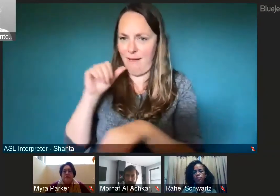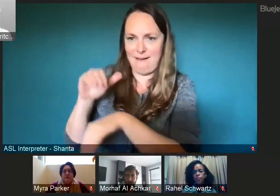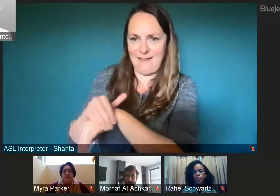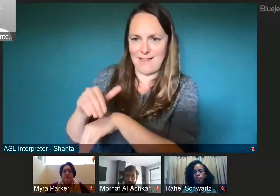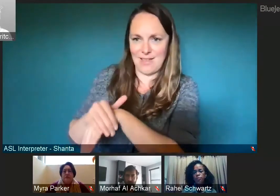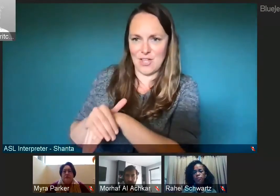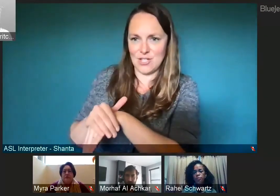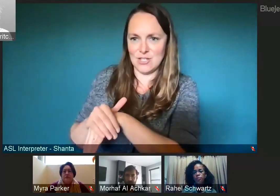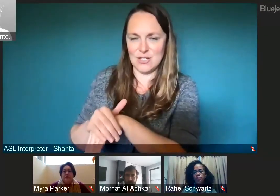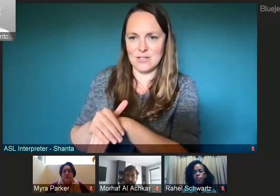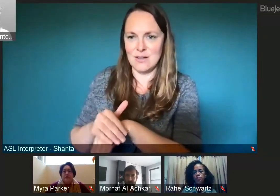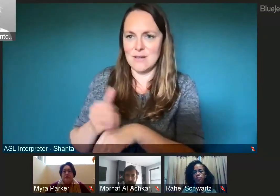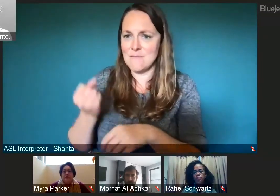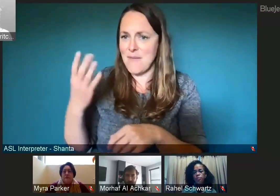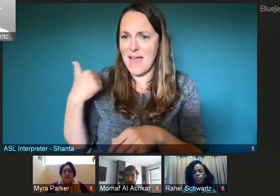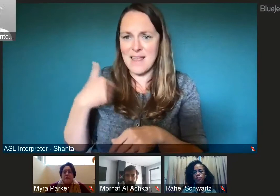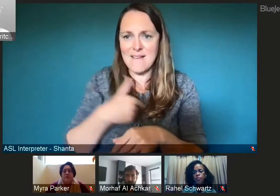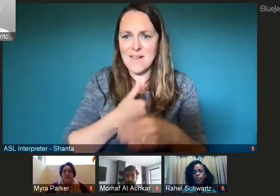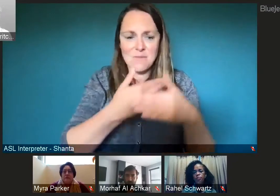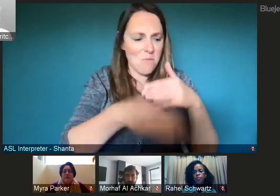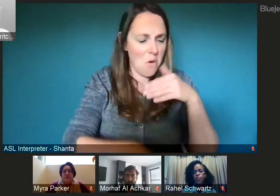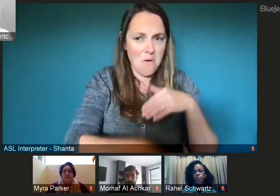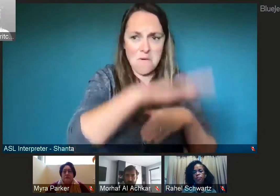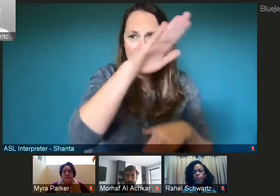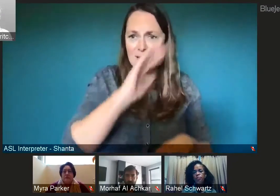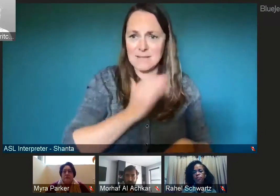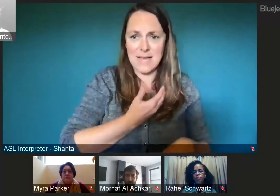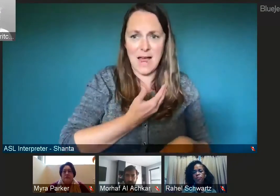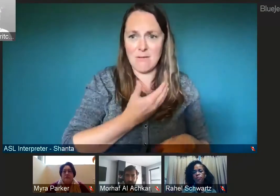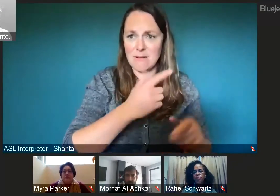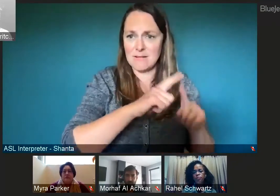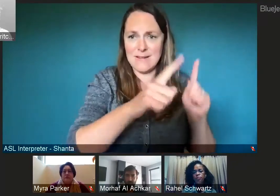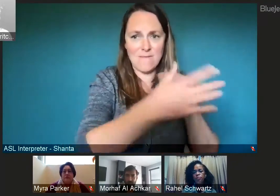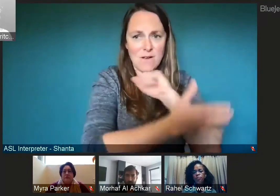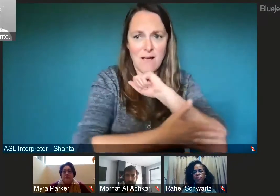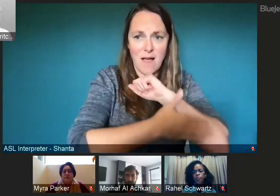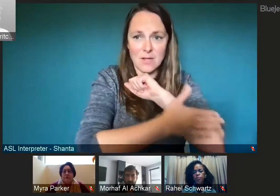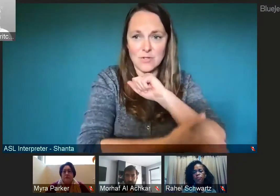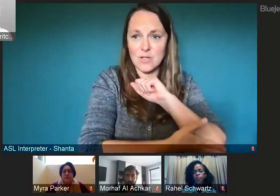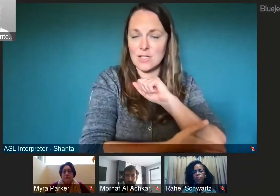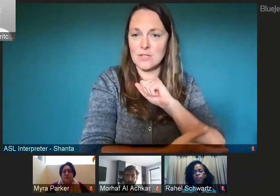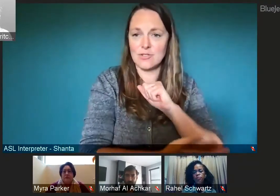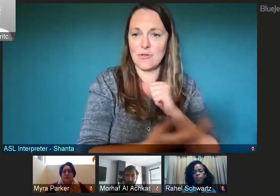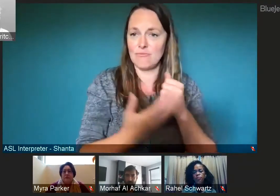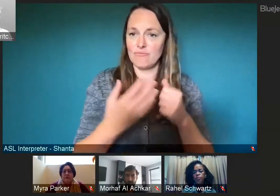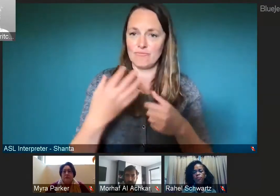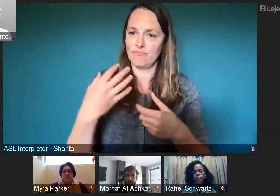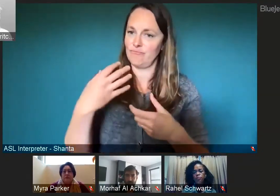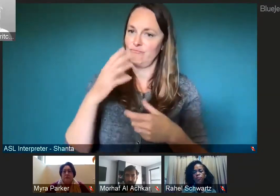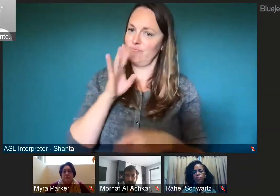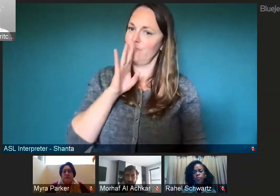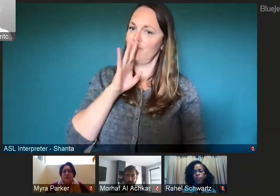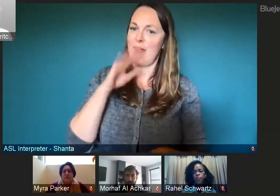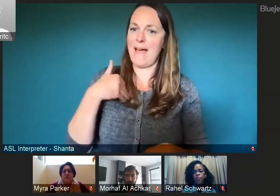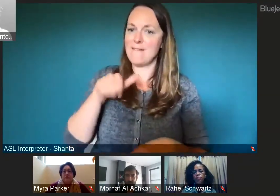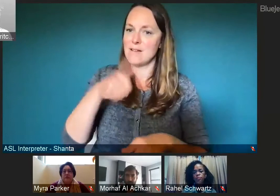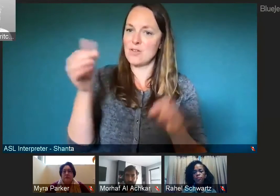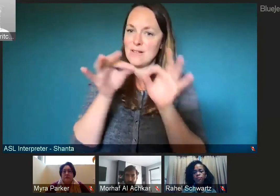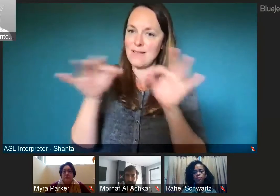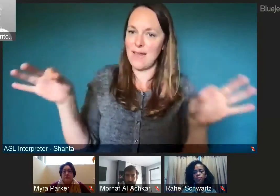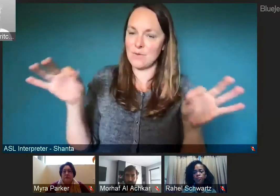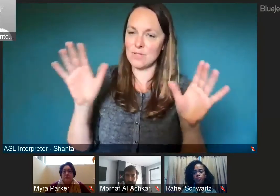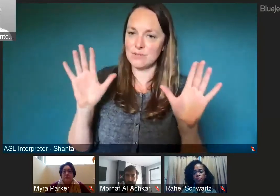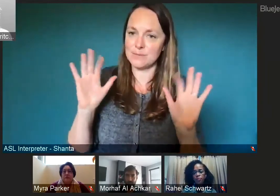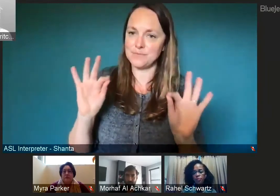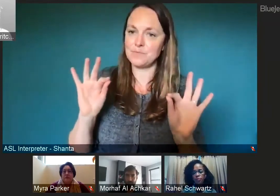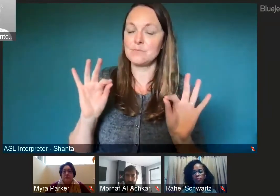of us were born and raised in our countries. So we come with those skills, and then we can